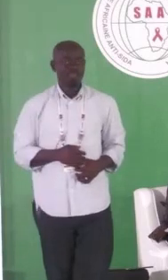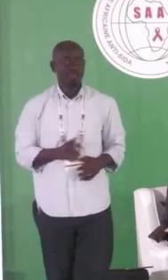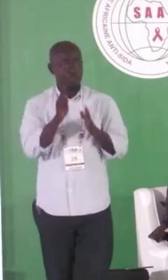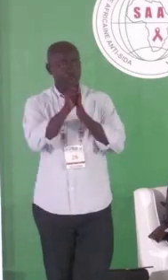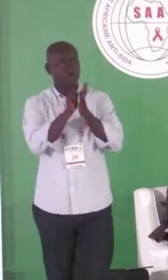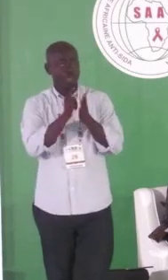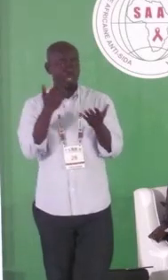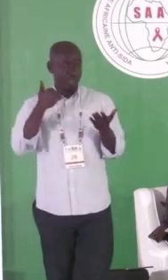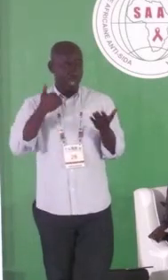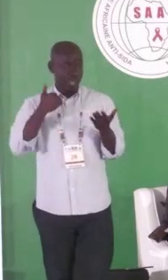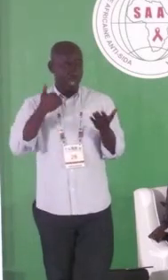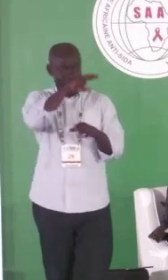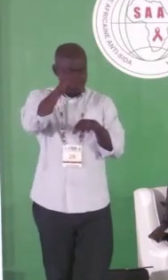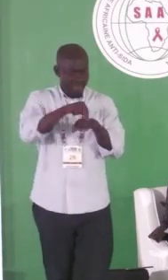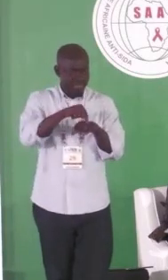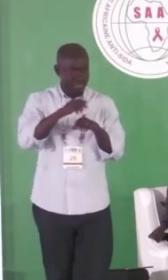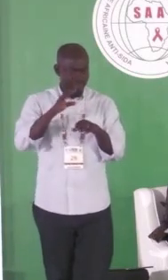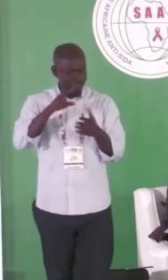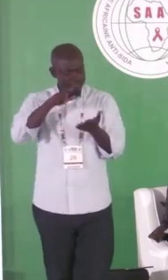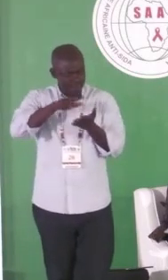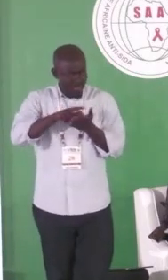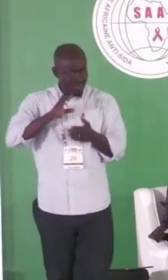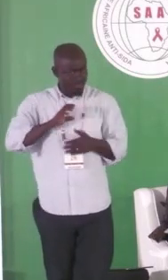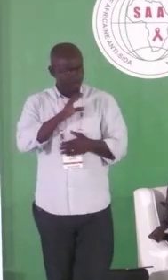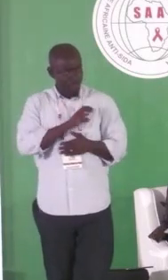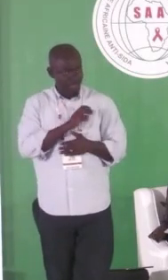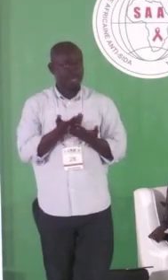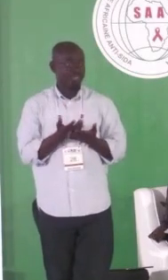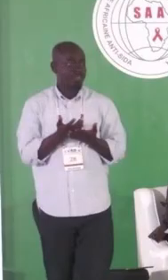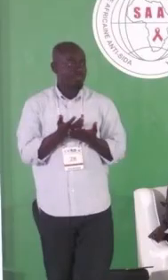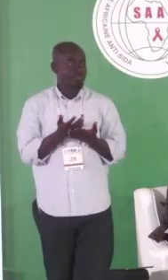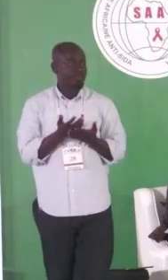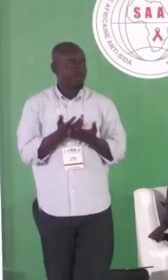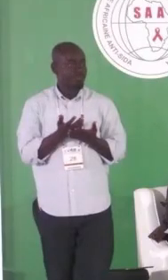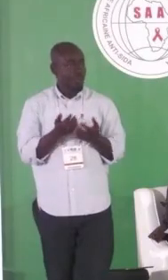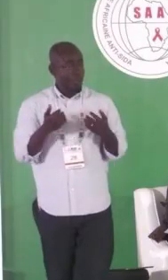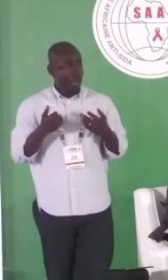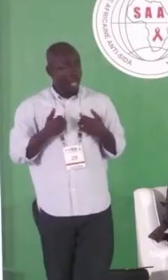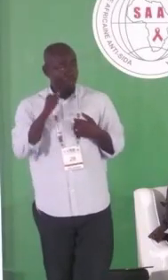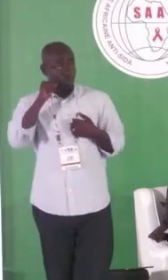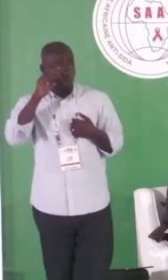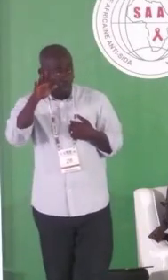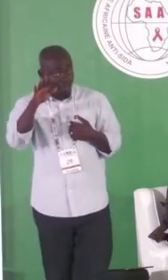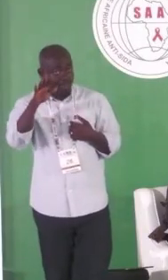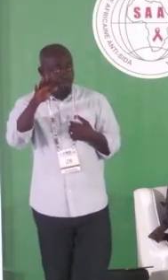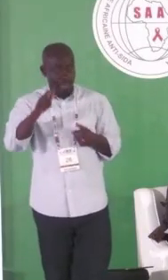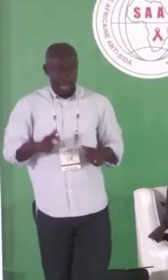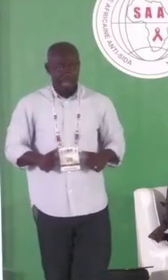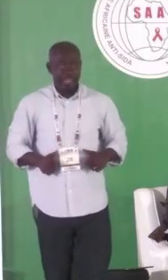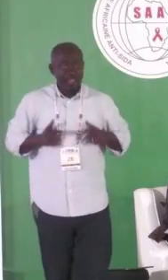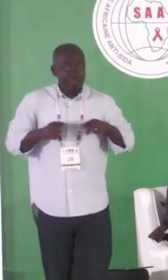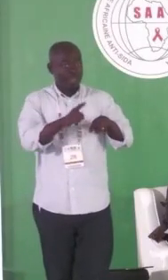lawyers in the National Validation Committee as well as the Provincial Validation Committee. We've got women living with